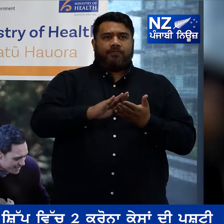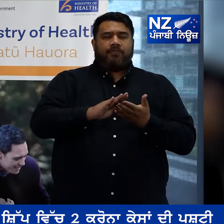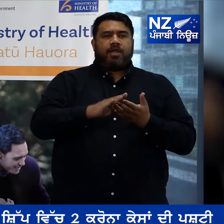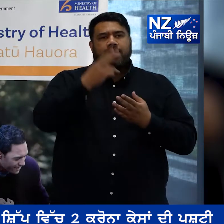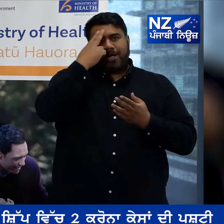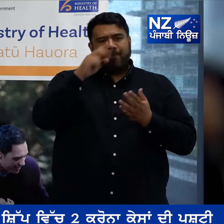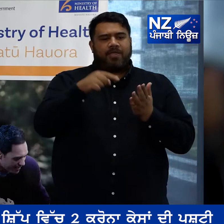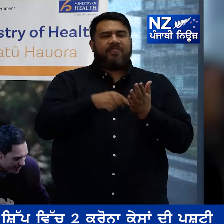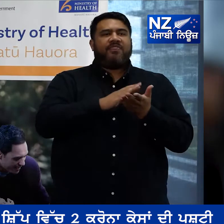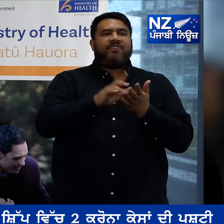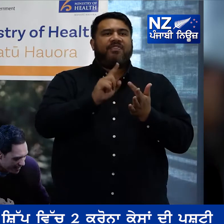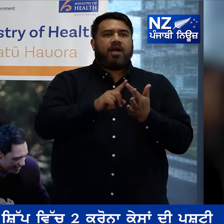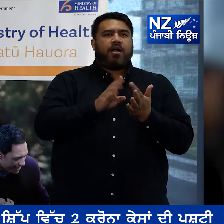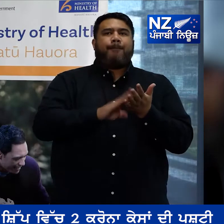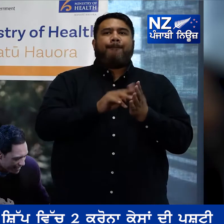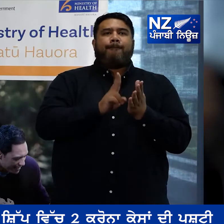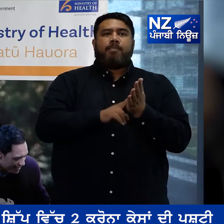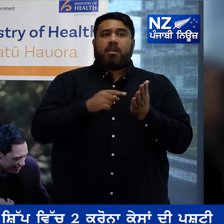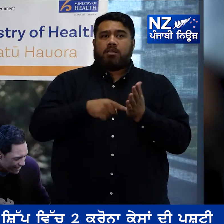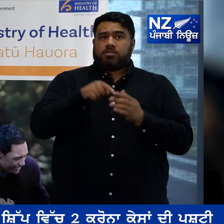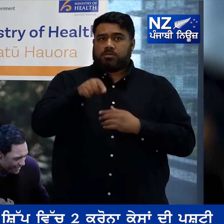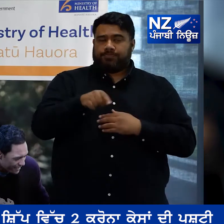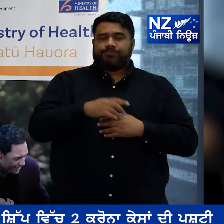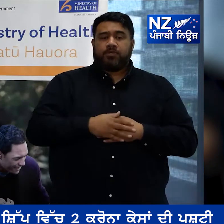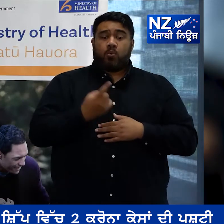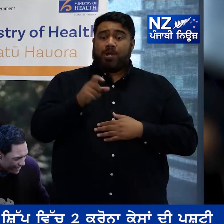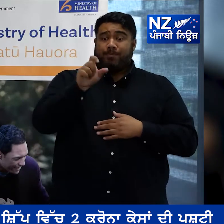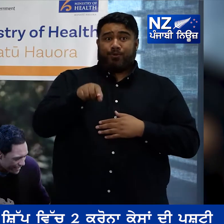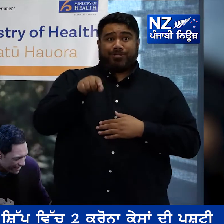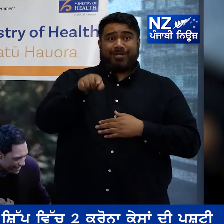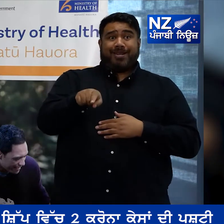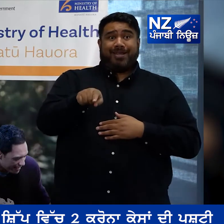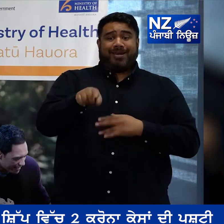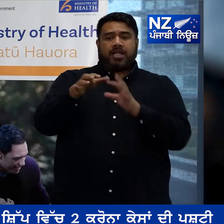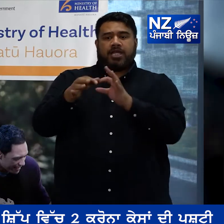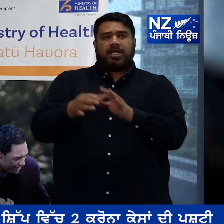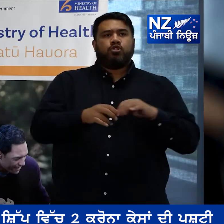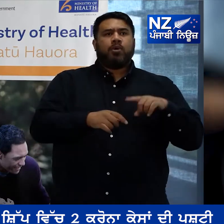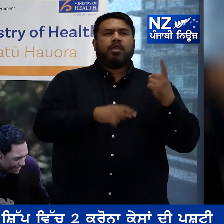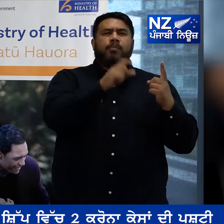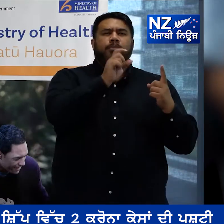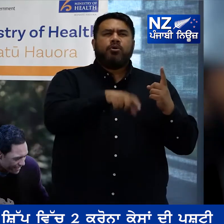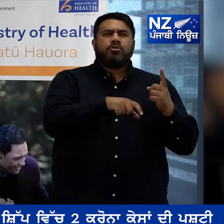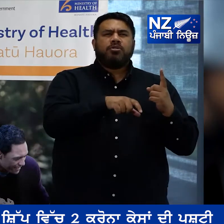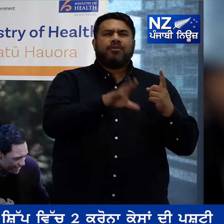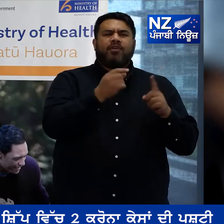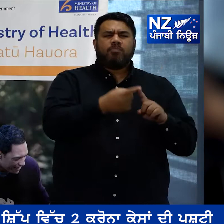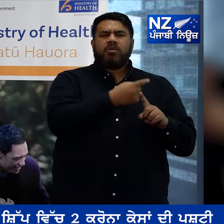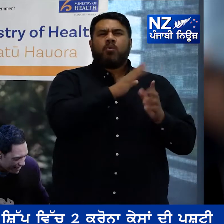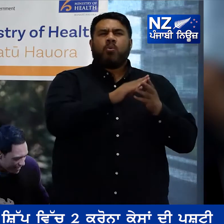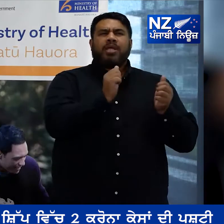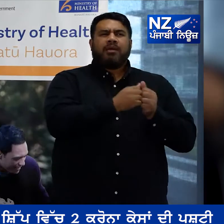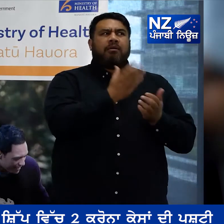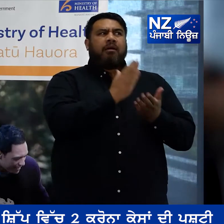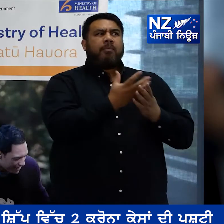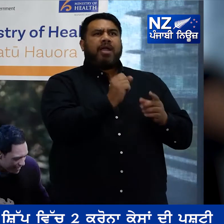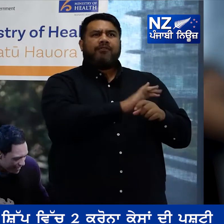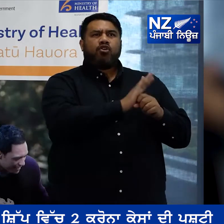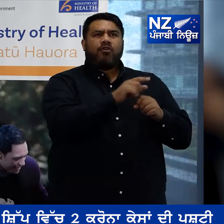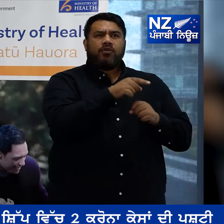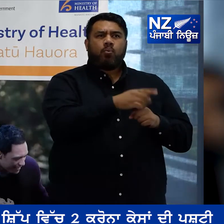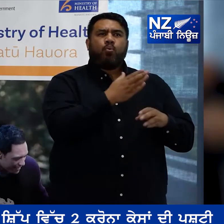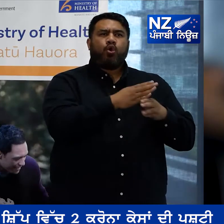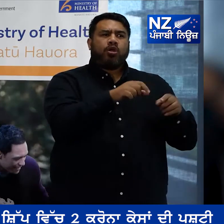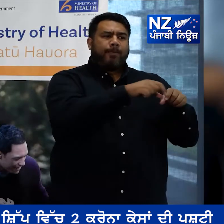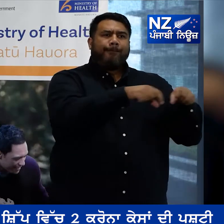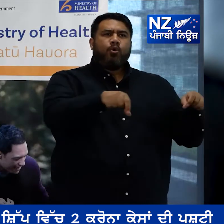reported yesterday, who was a workplace contact of the port worker that we reported over the weekend, had visited